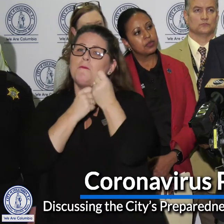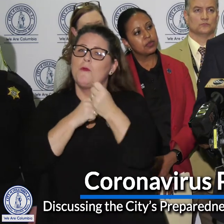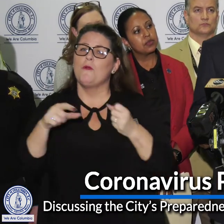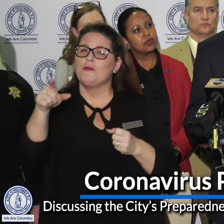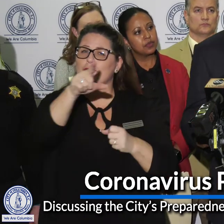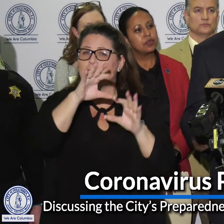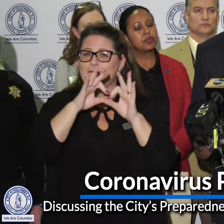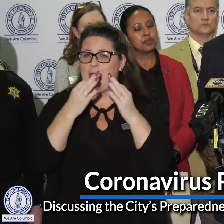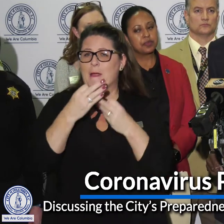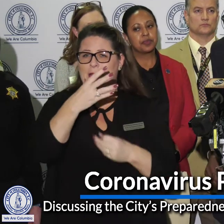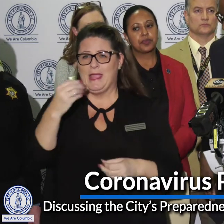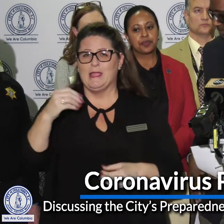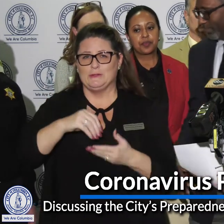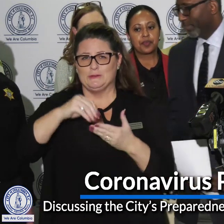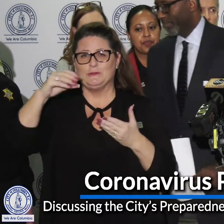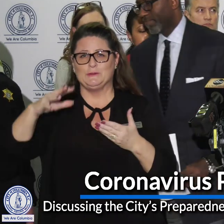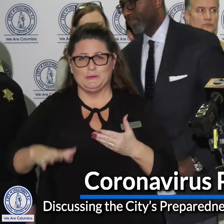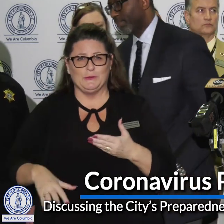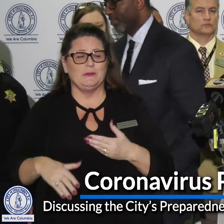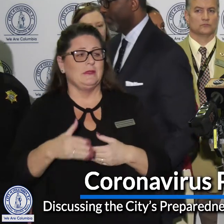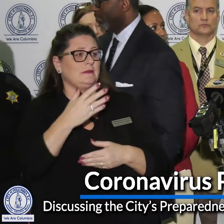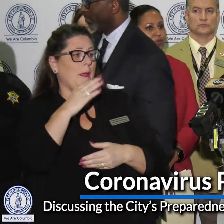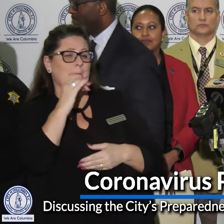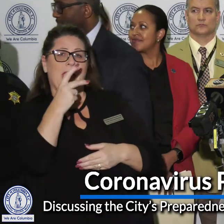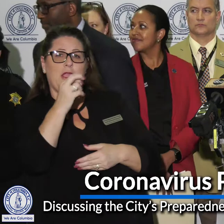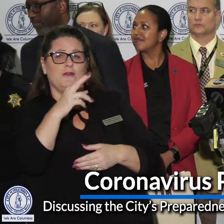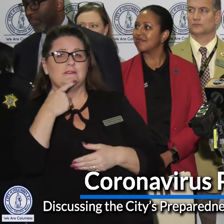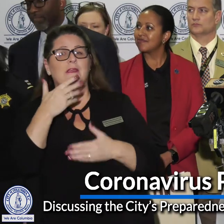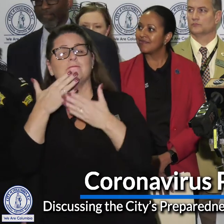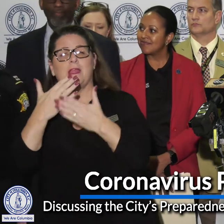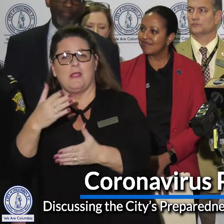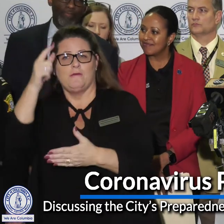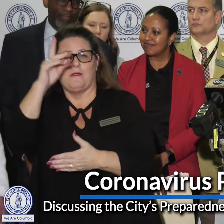go forward. Thank you. Thank you, Dr. Woodson. Dr.